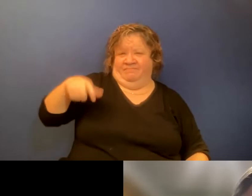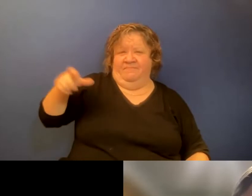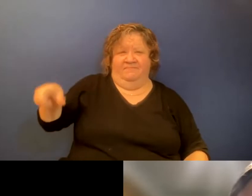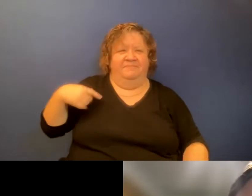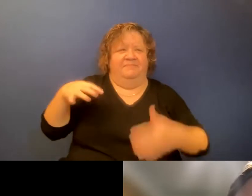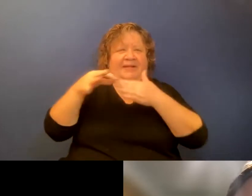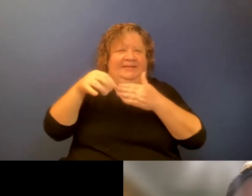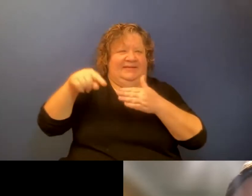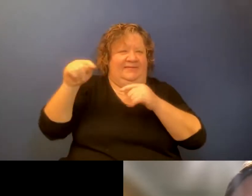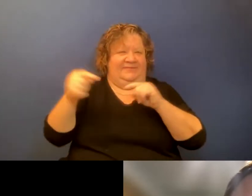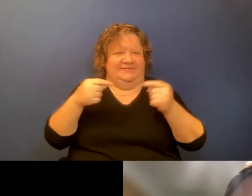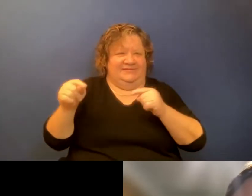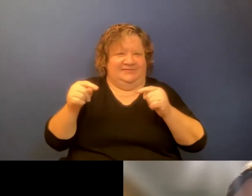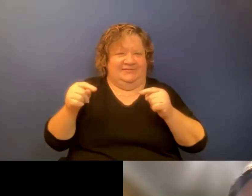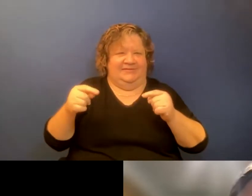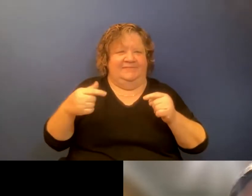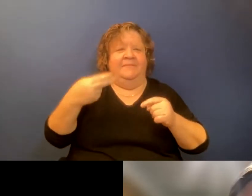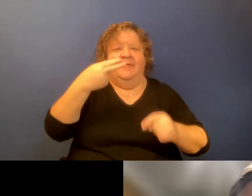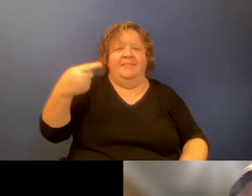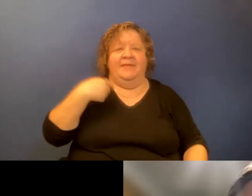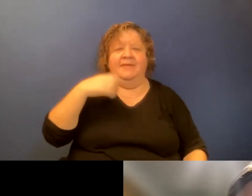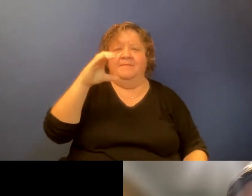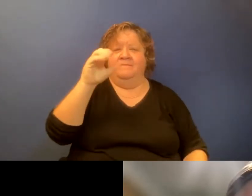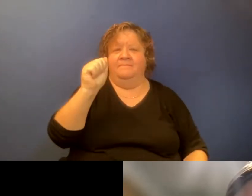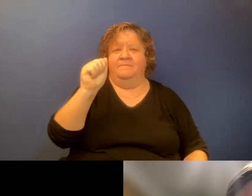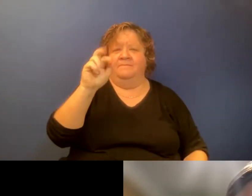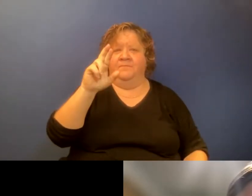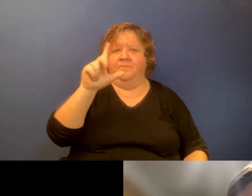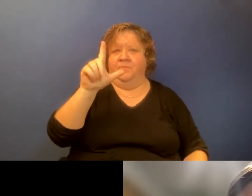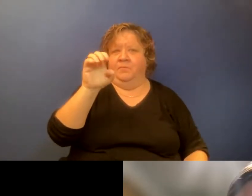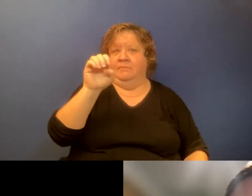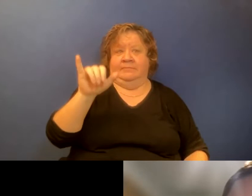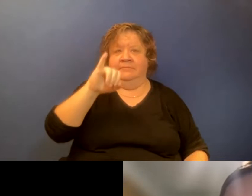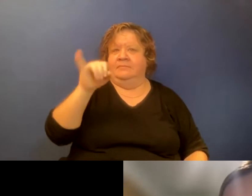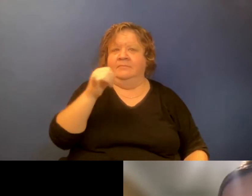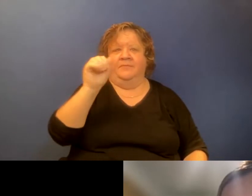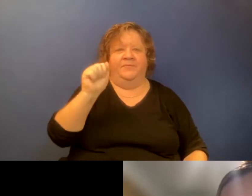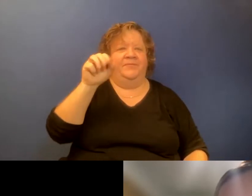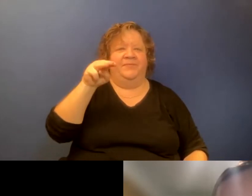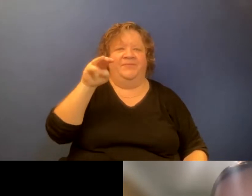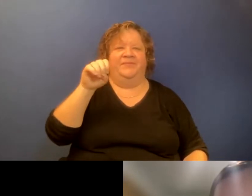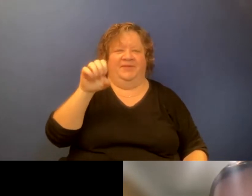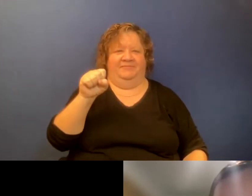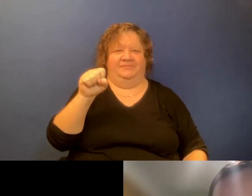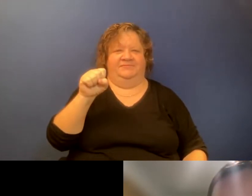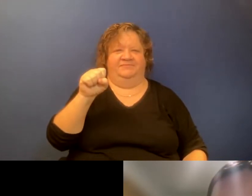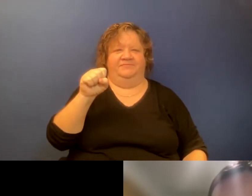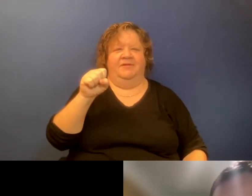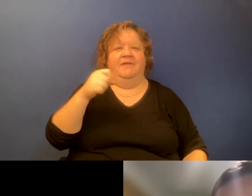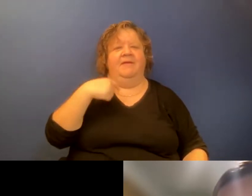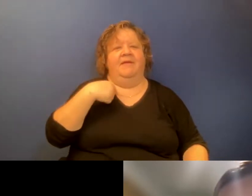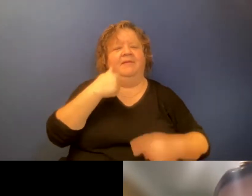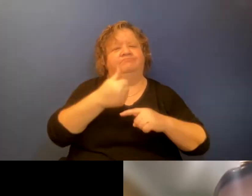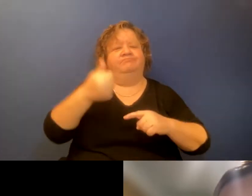I'm the Executive Director of Global Development at Think Place. Think Place is a design and innovation firm, so we're not often in